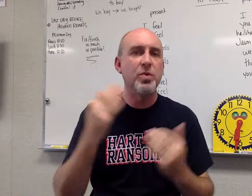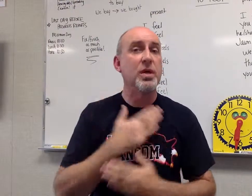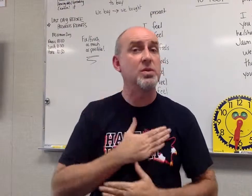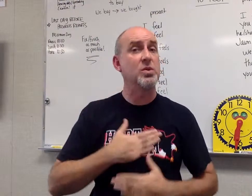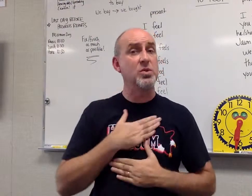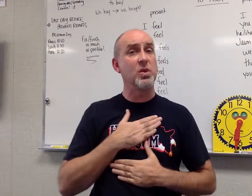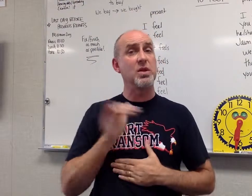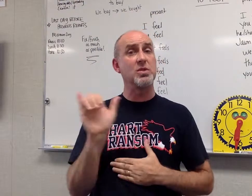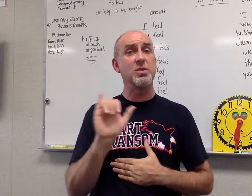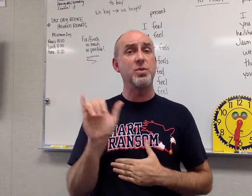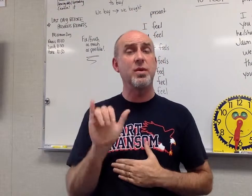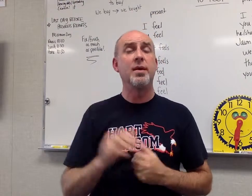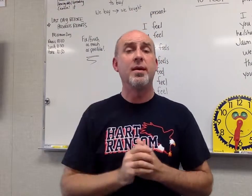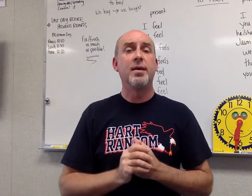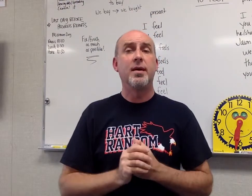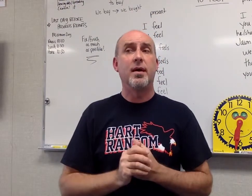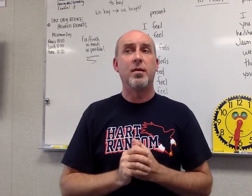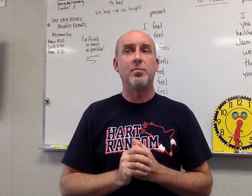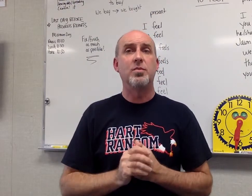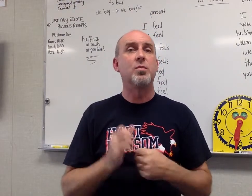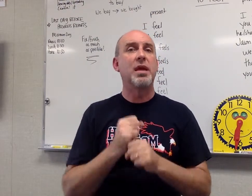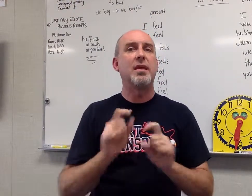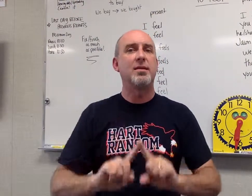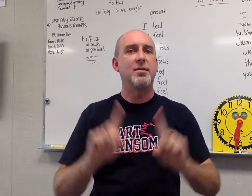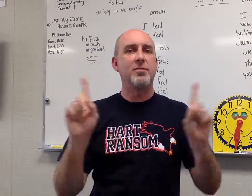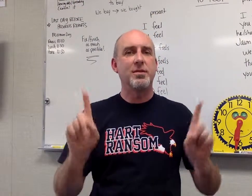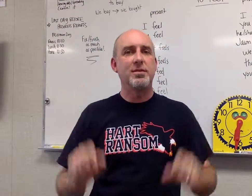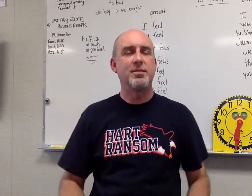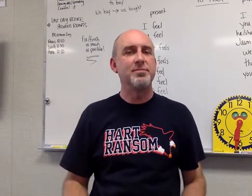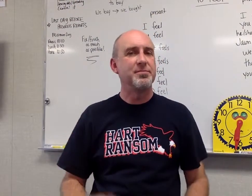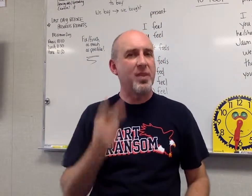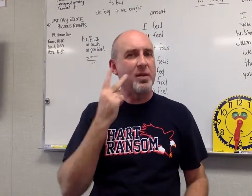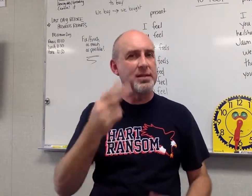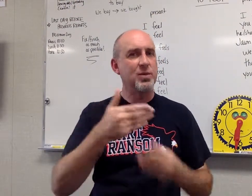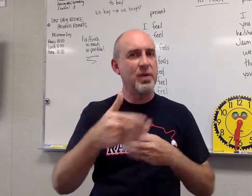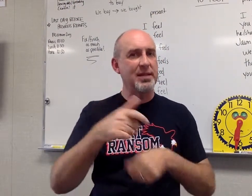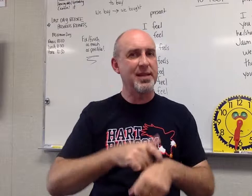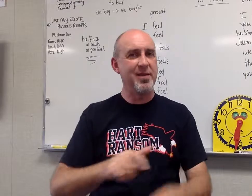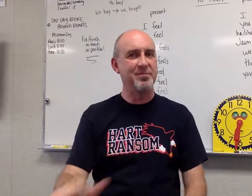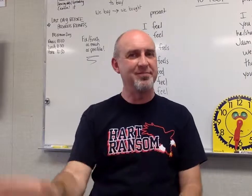guys are enjoying it too. You're making a difference. I'll see you next time.